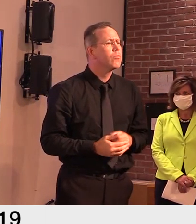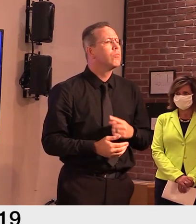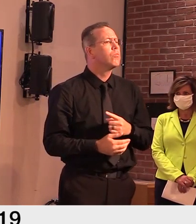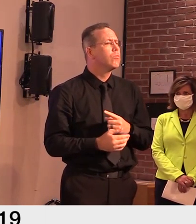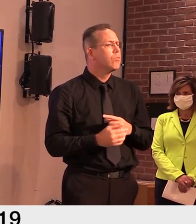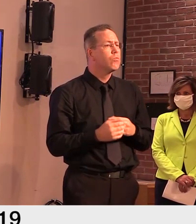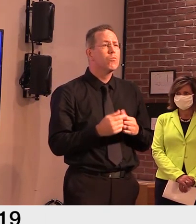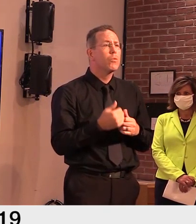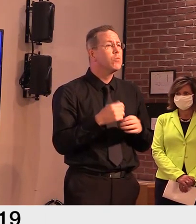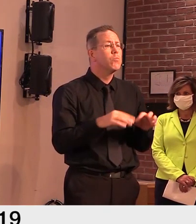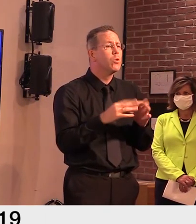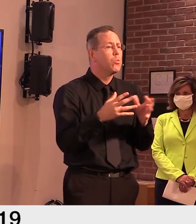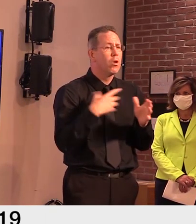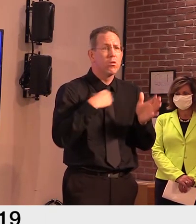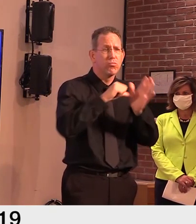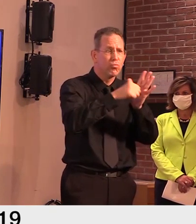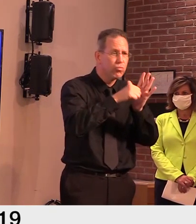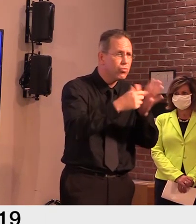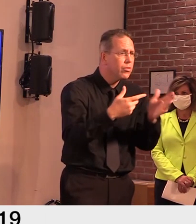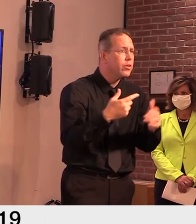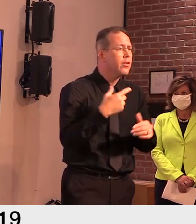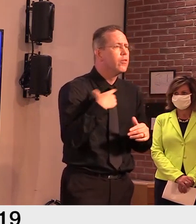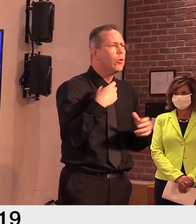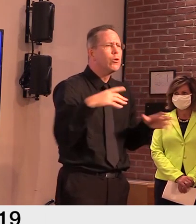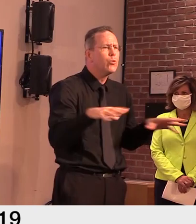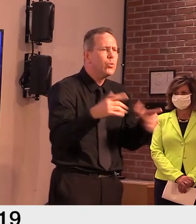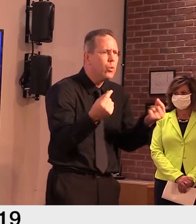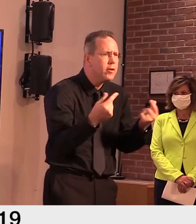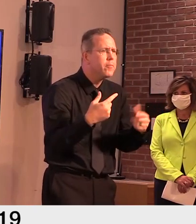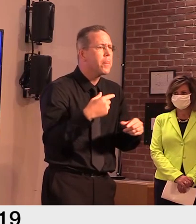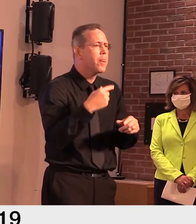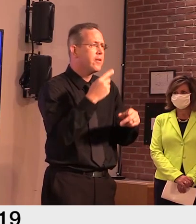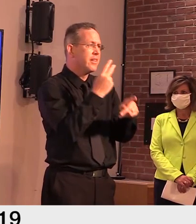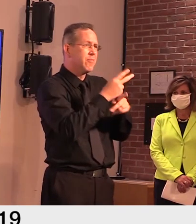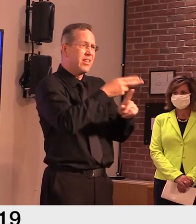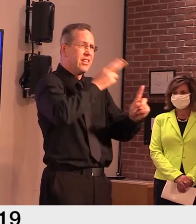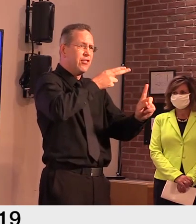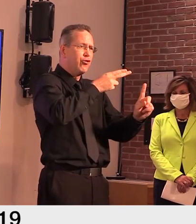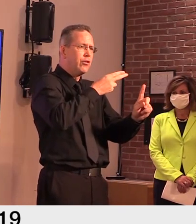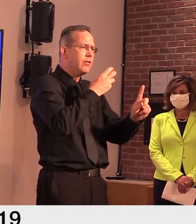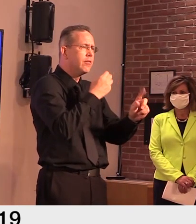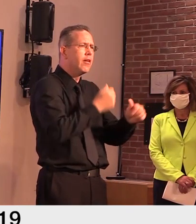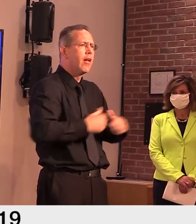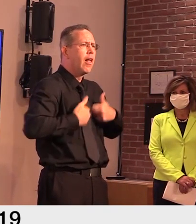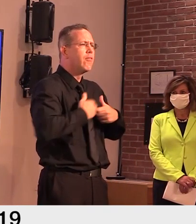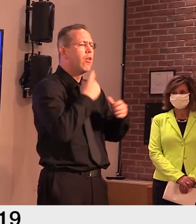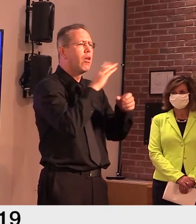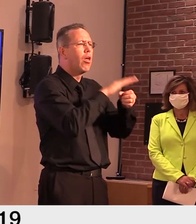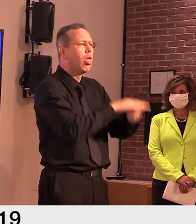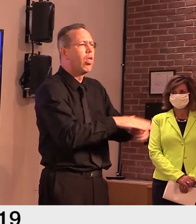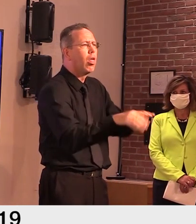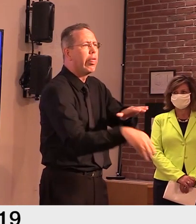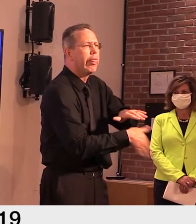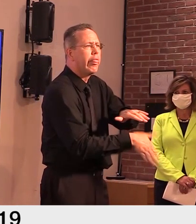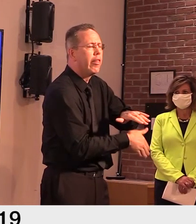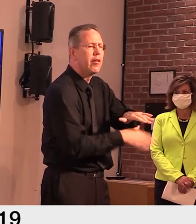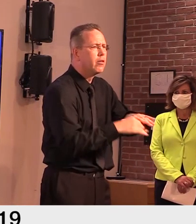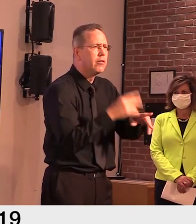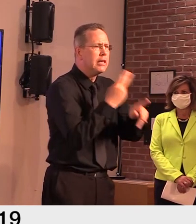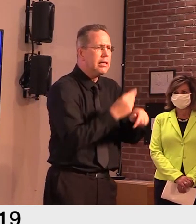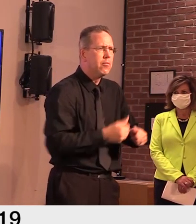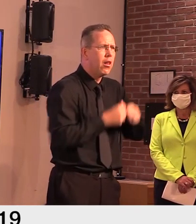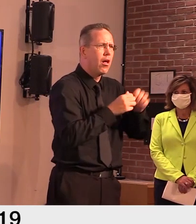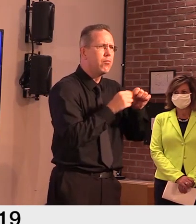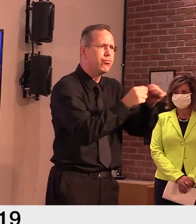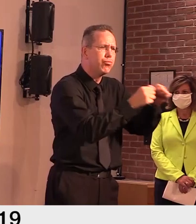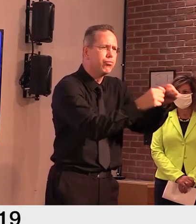in our nation have been suppressed or forgotten, either intentionally or unintentionally. One of the most important